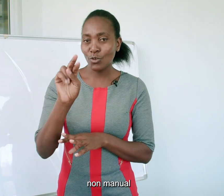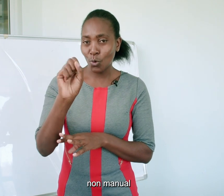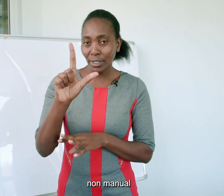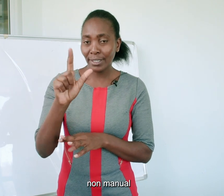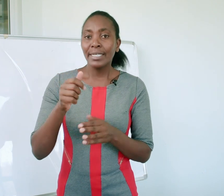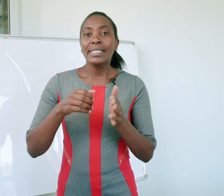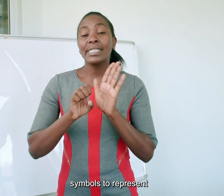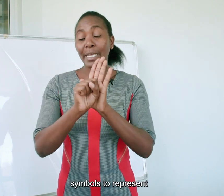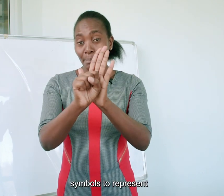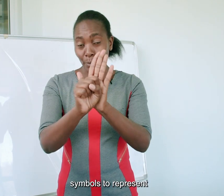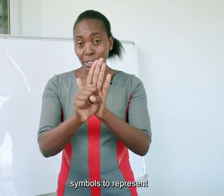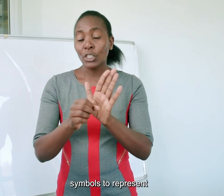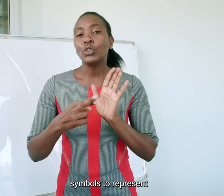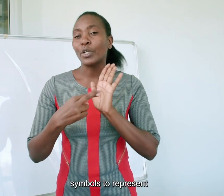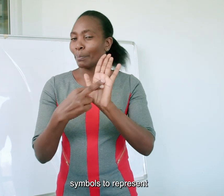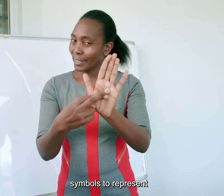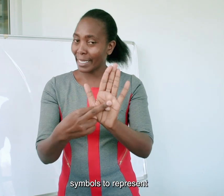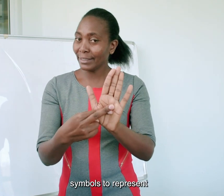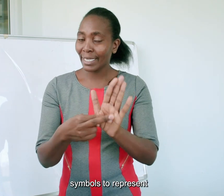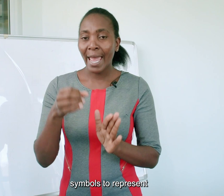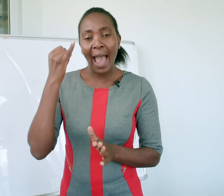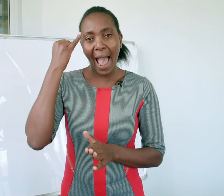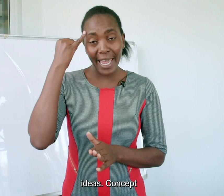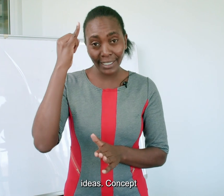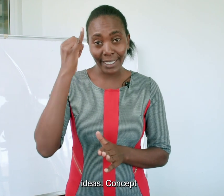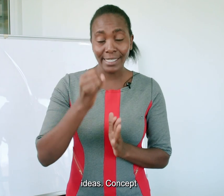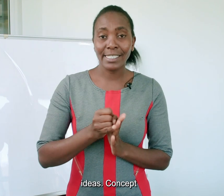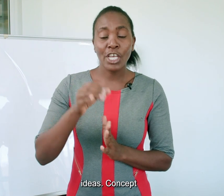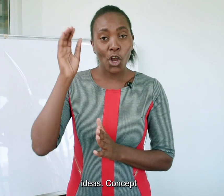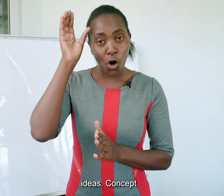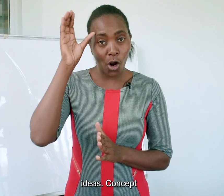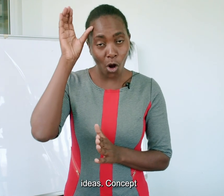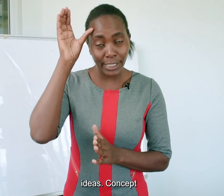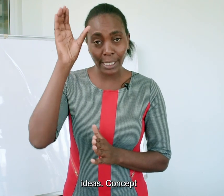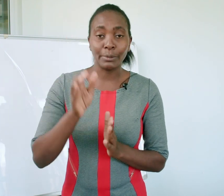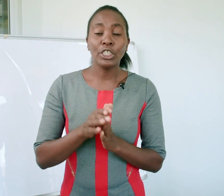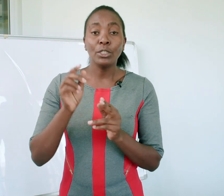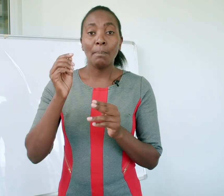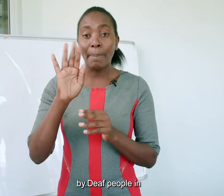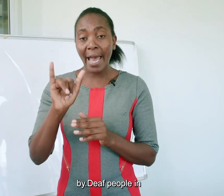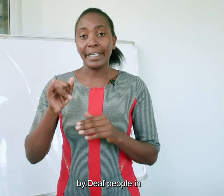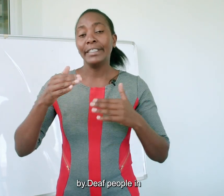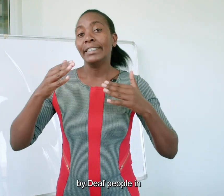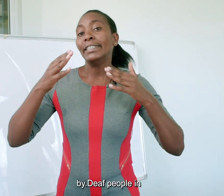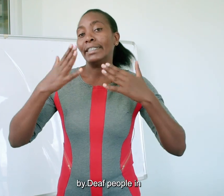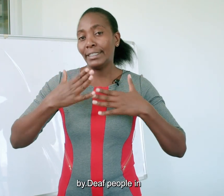non-manual symbols to represent ideas, concept by